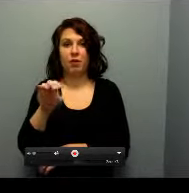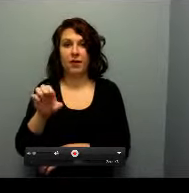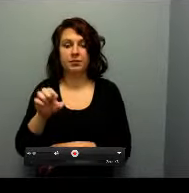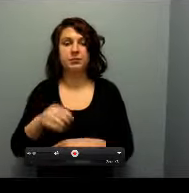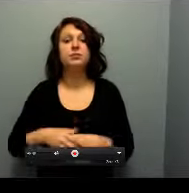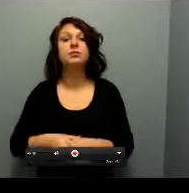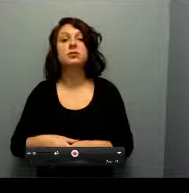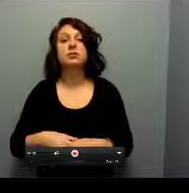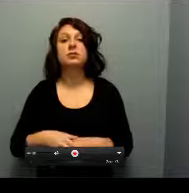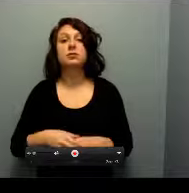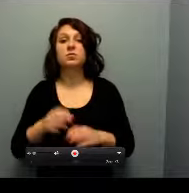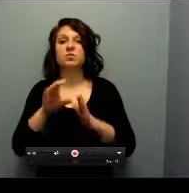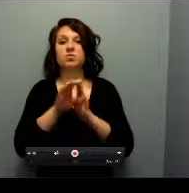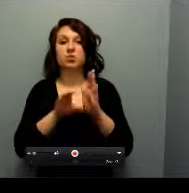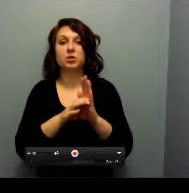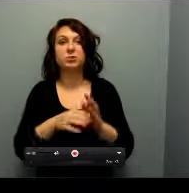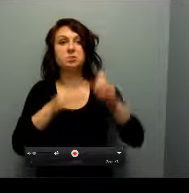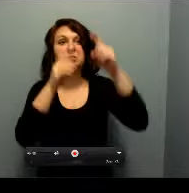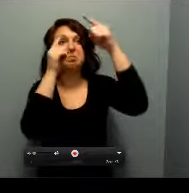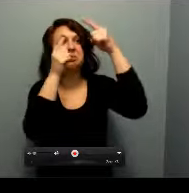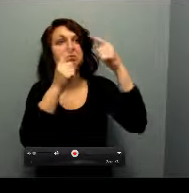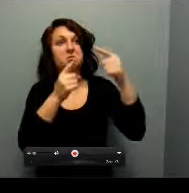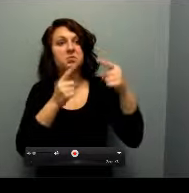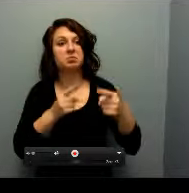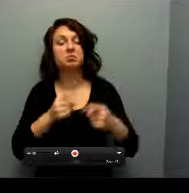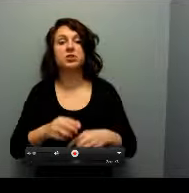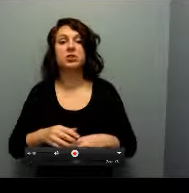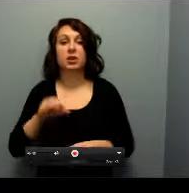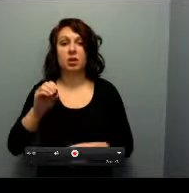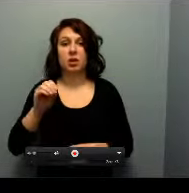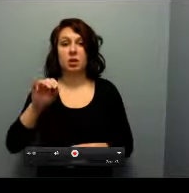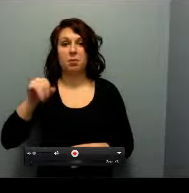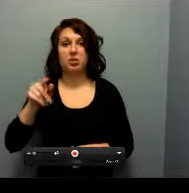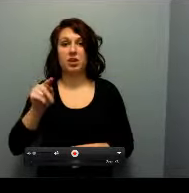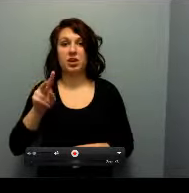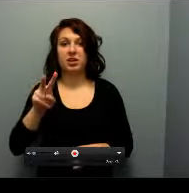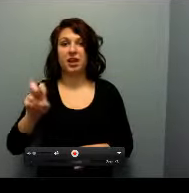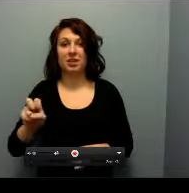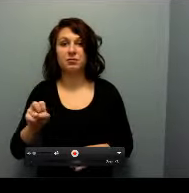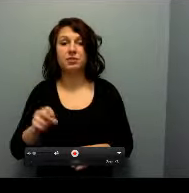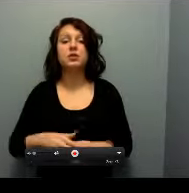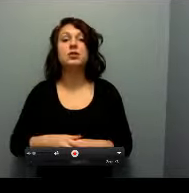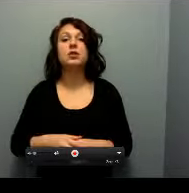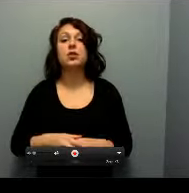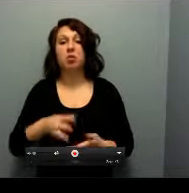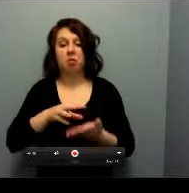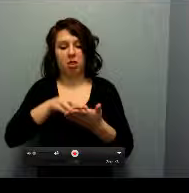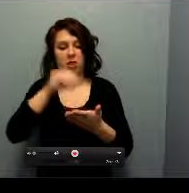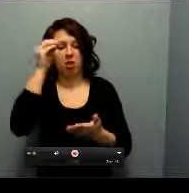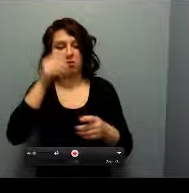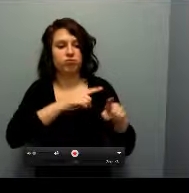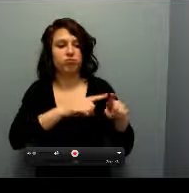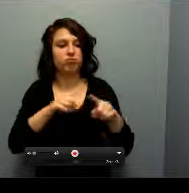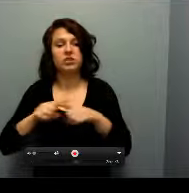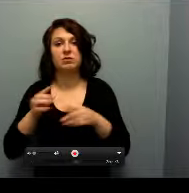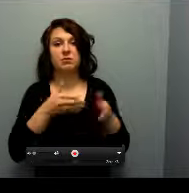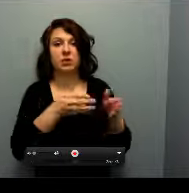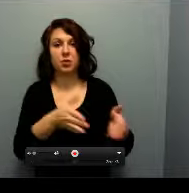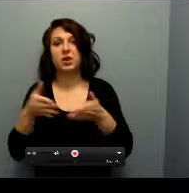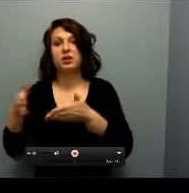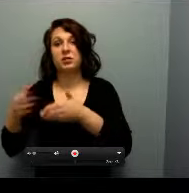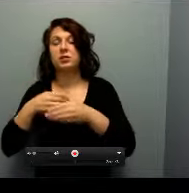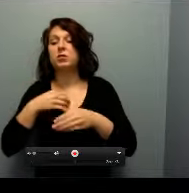Okay, our course objectives is we're going to try to learn different ways where we can make evaluations meaningful and fair.